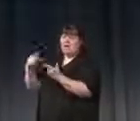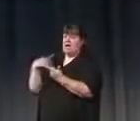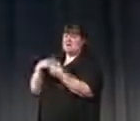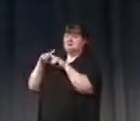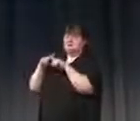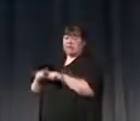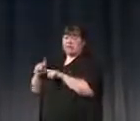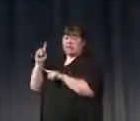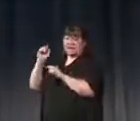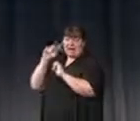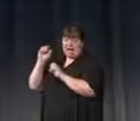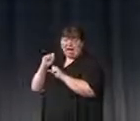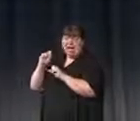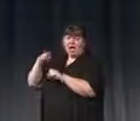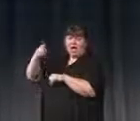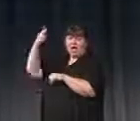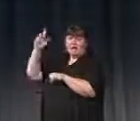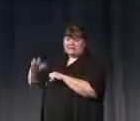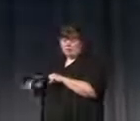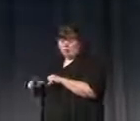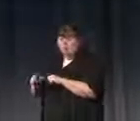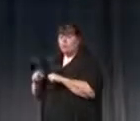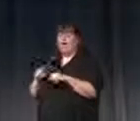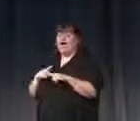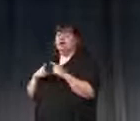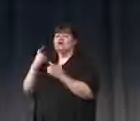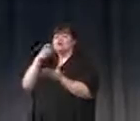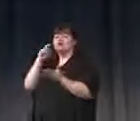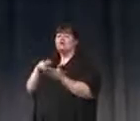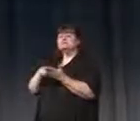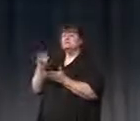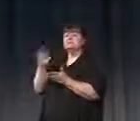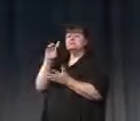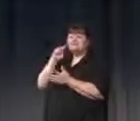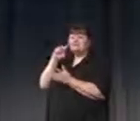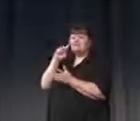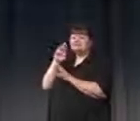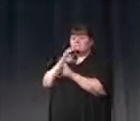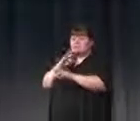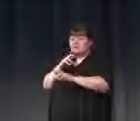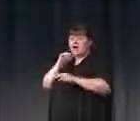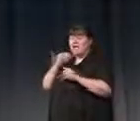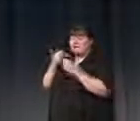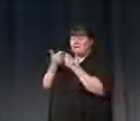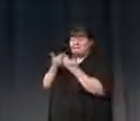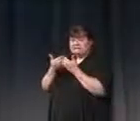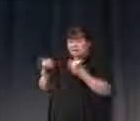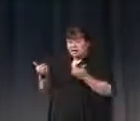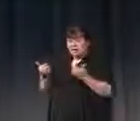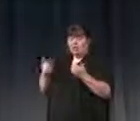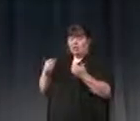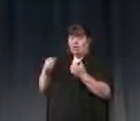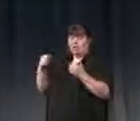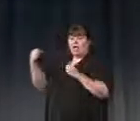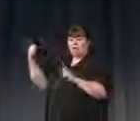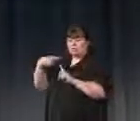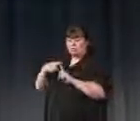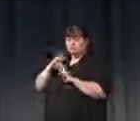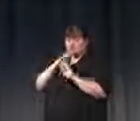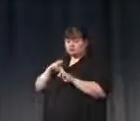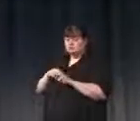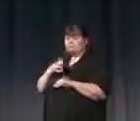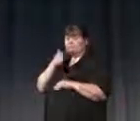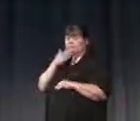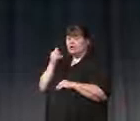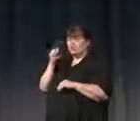dependent. And we've done some experiments to show that the recognition of sound sources and the discrimination of impulse responses is better